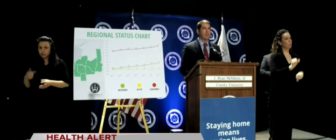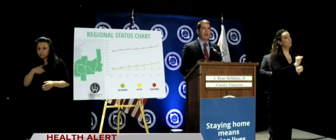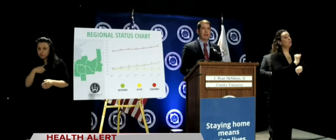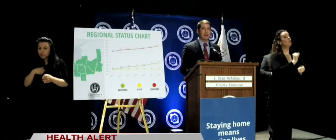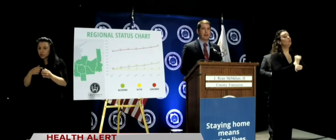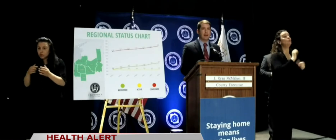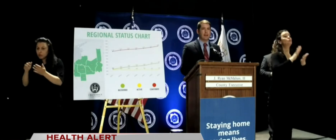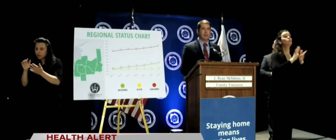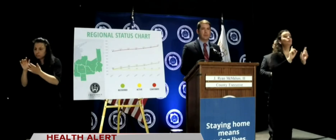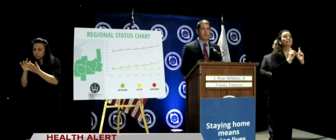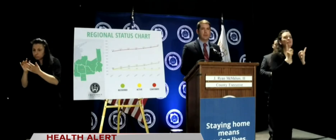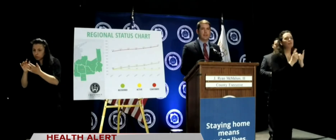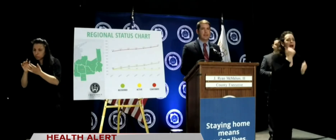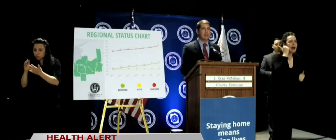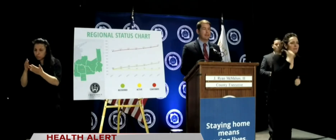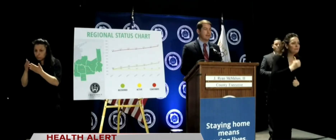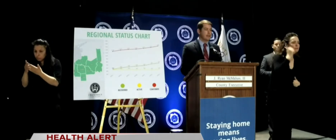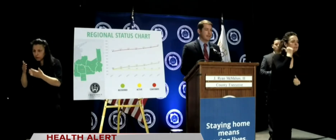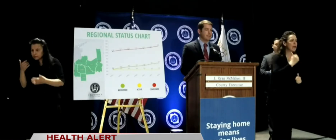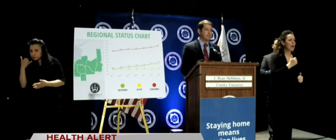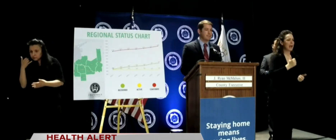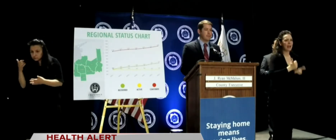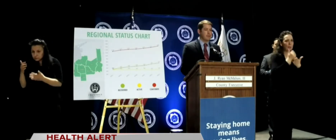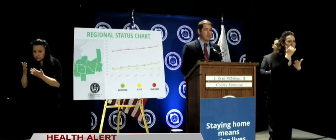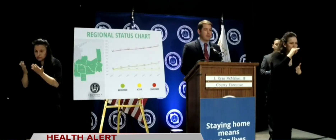we're providing our kids with what they need